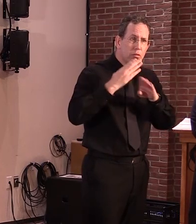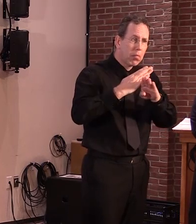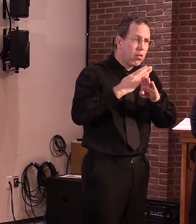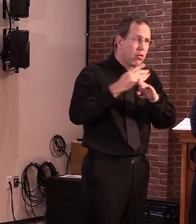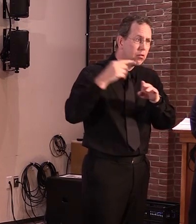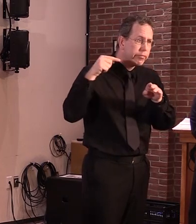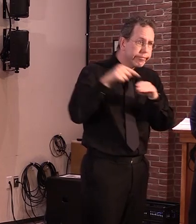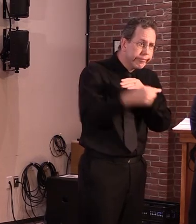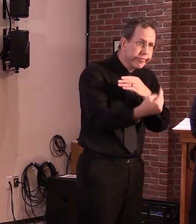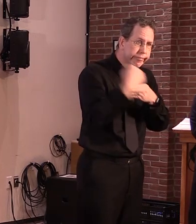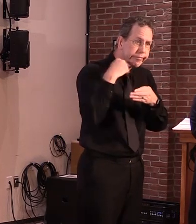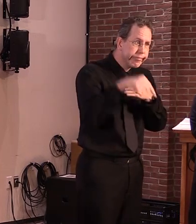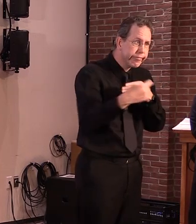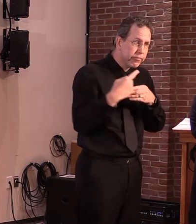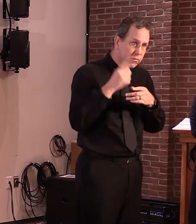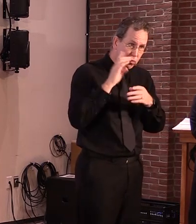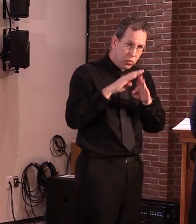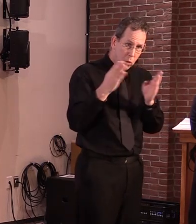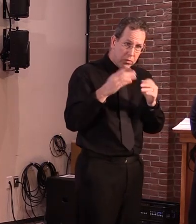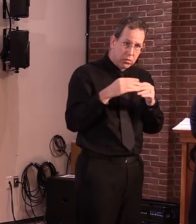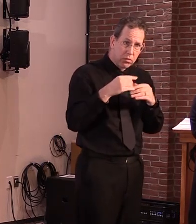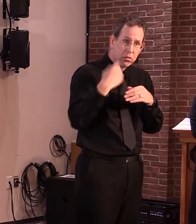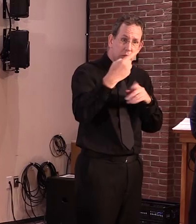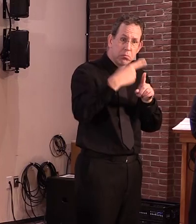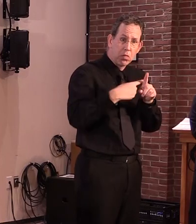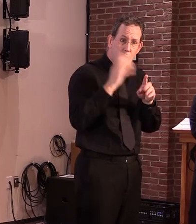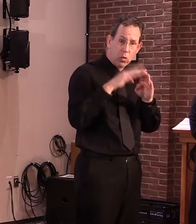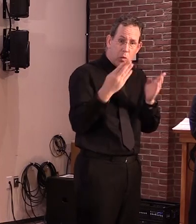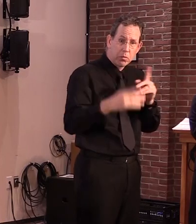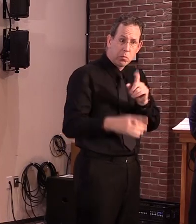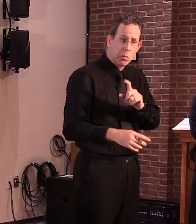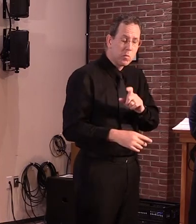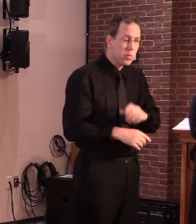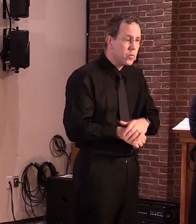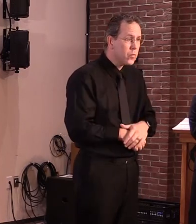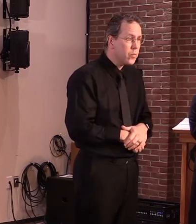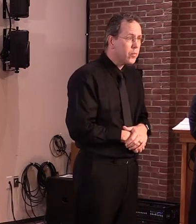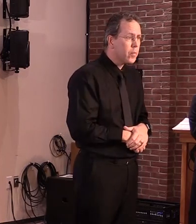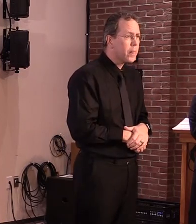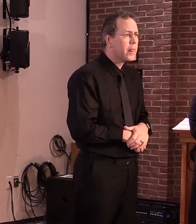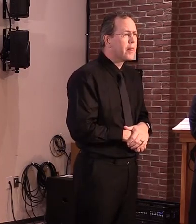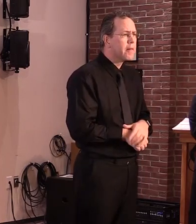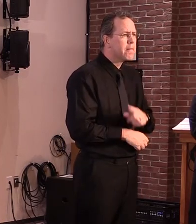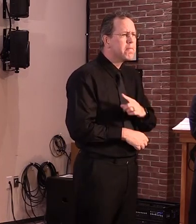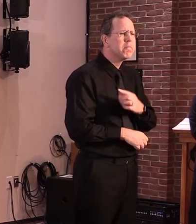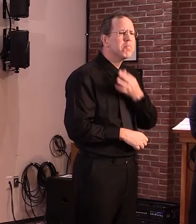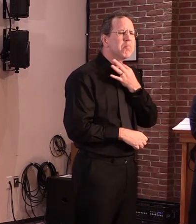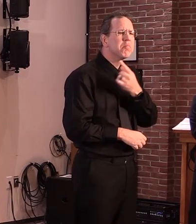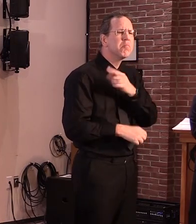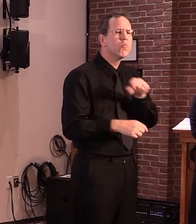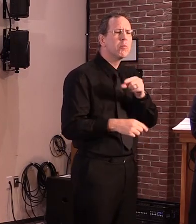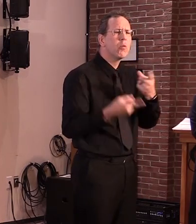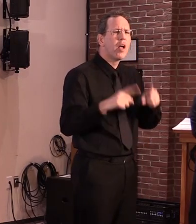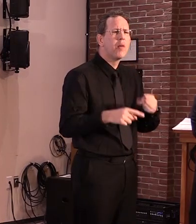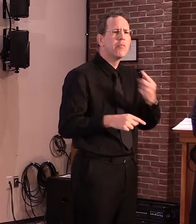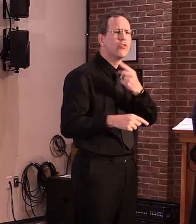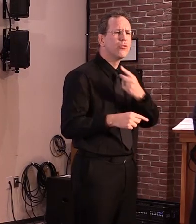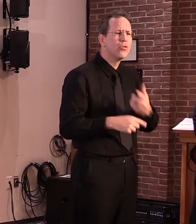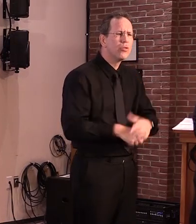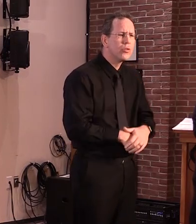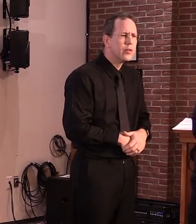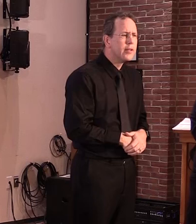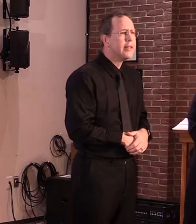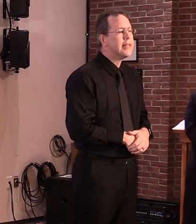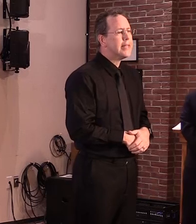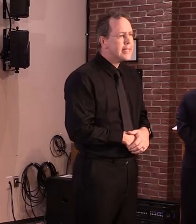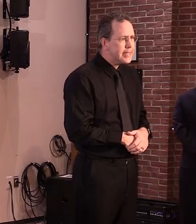the Quebec experience with these cases concern you? Well, obviously, Quebec is very important to us in